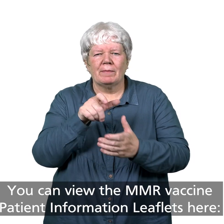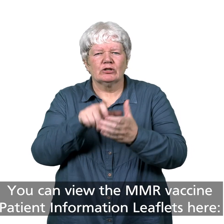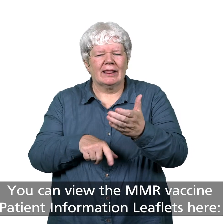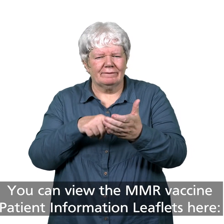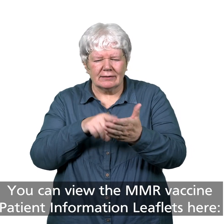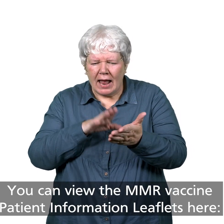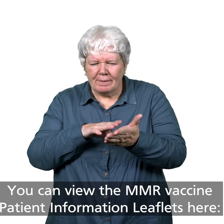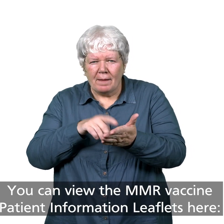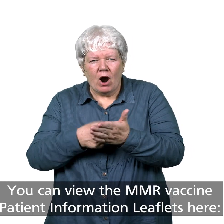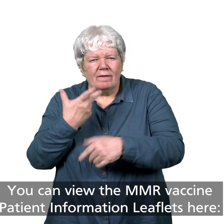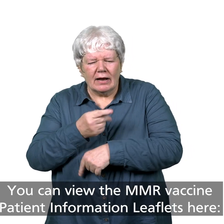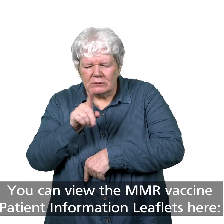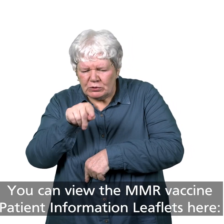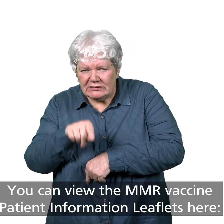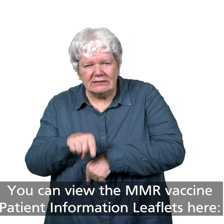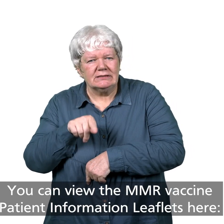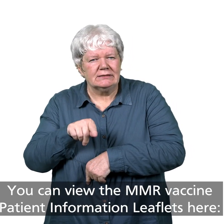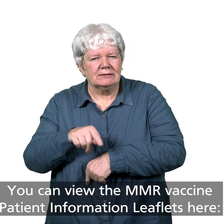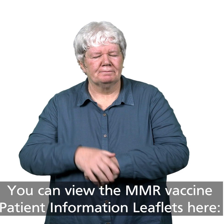MMR vaccine patient information leaflets here.